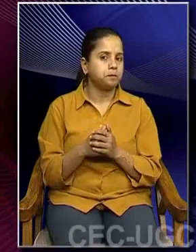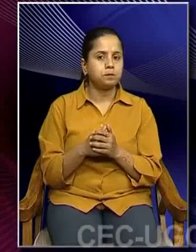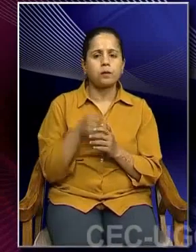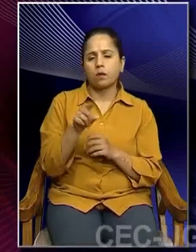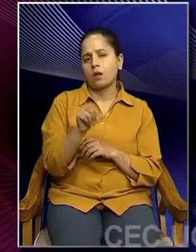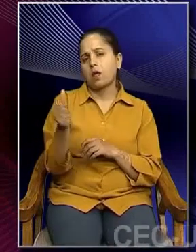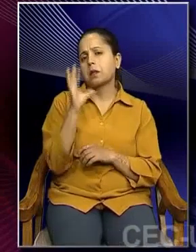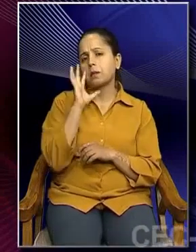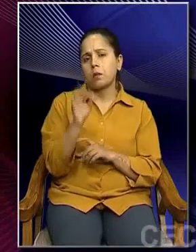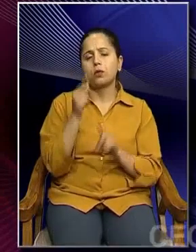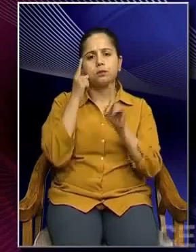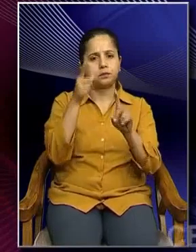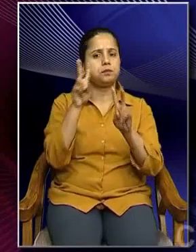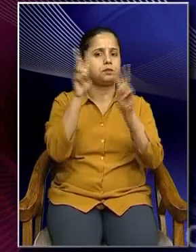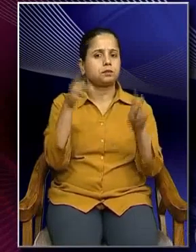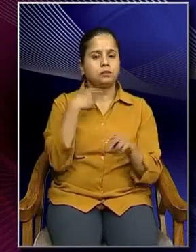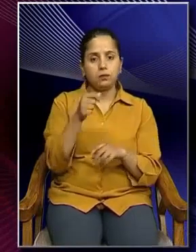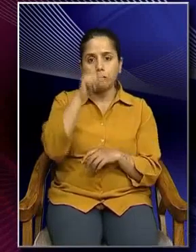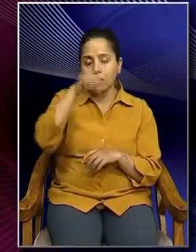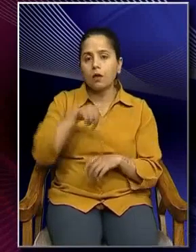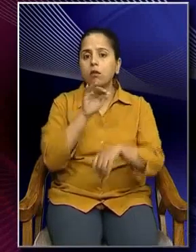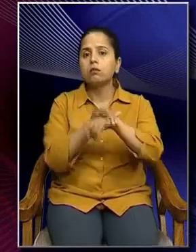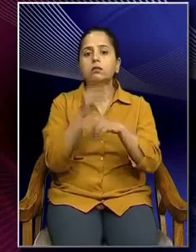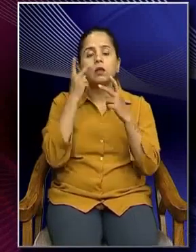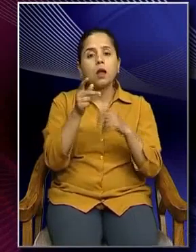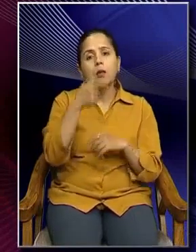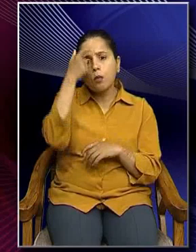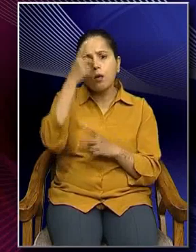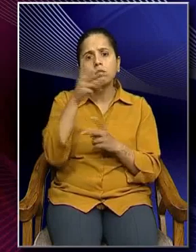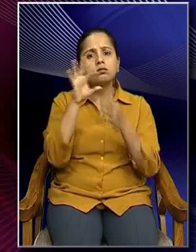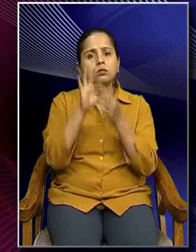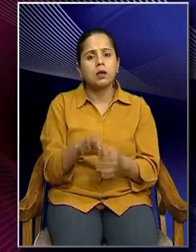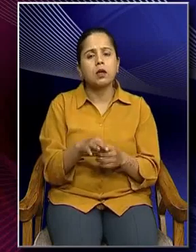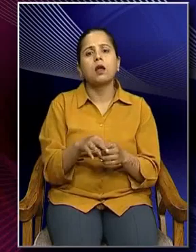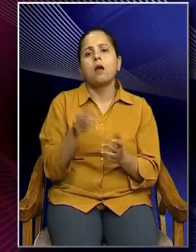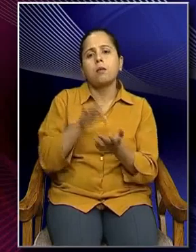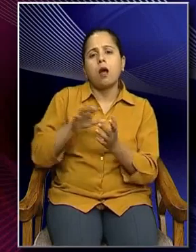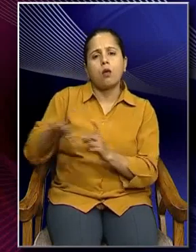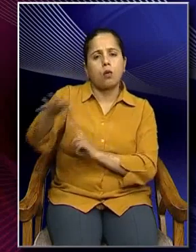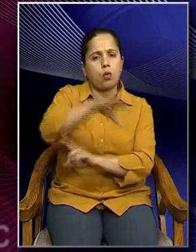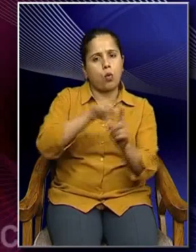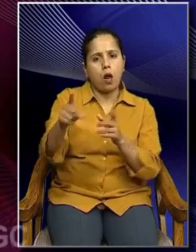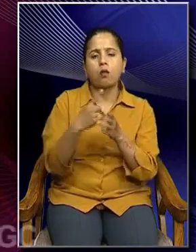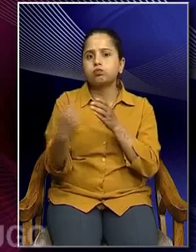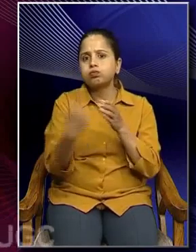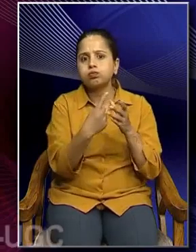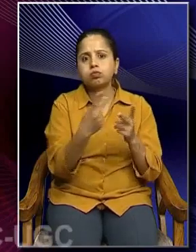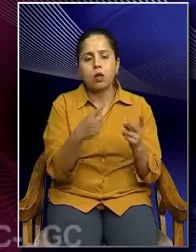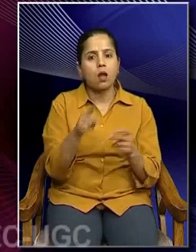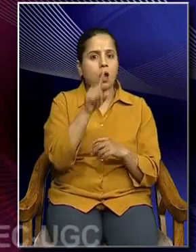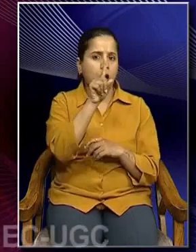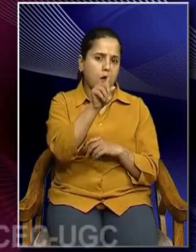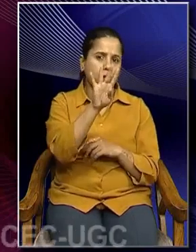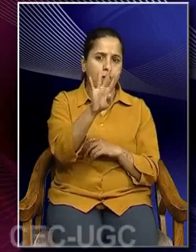another important aspect the government of India has identified is issues of regional deprivation. So they have come up with about